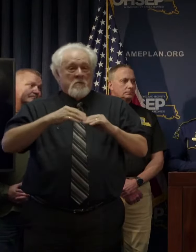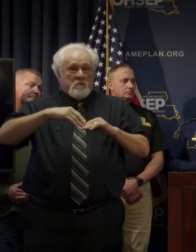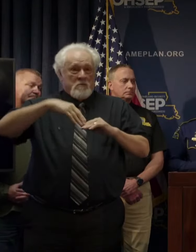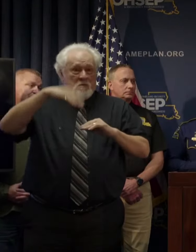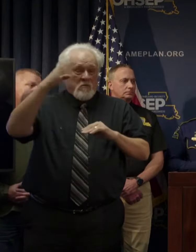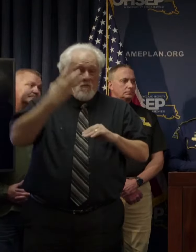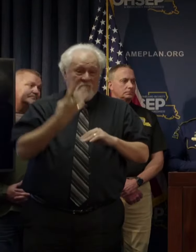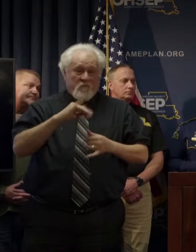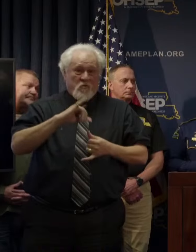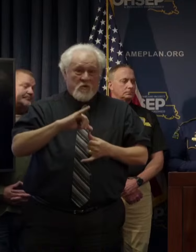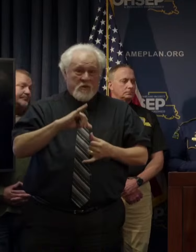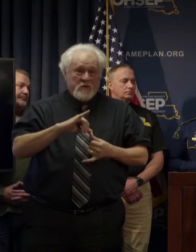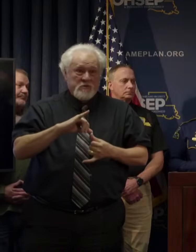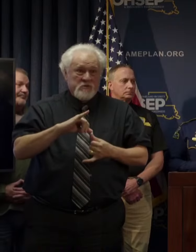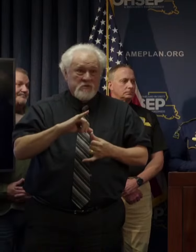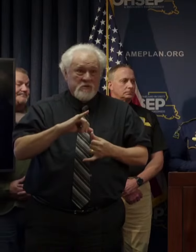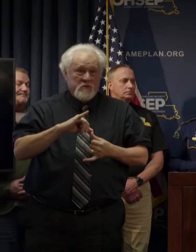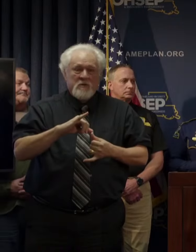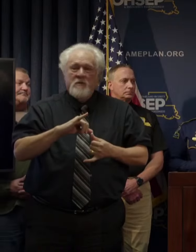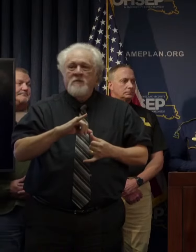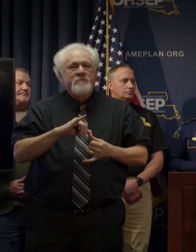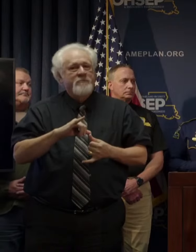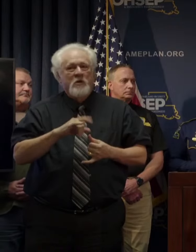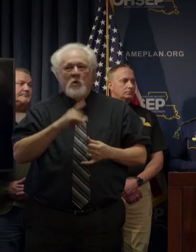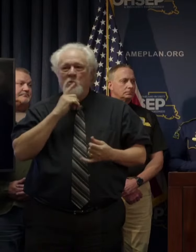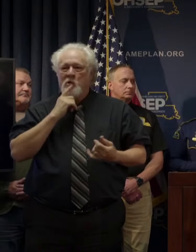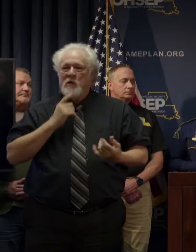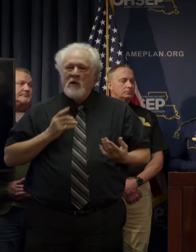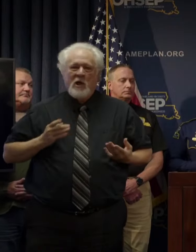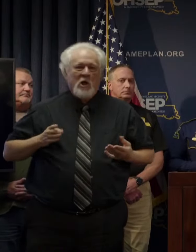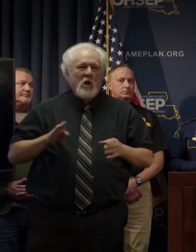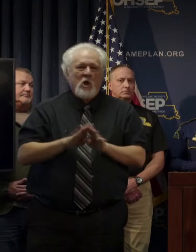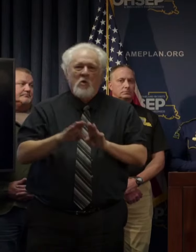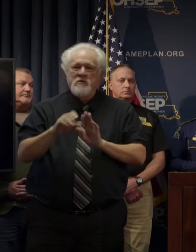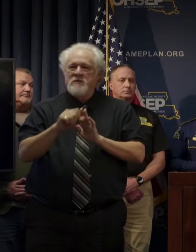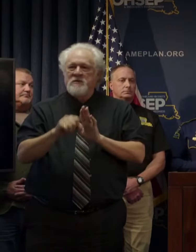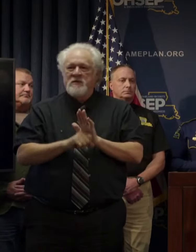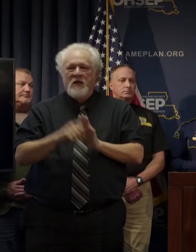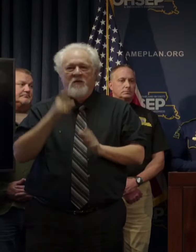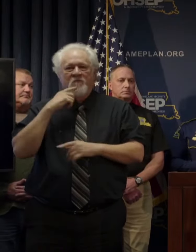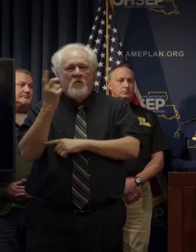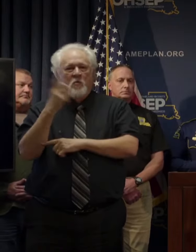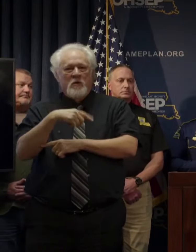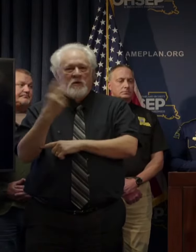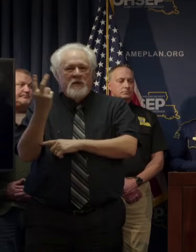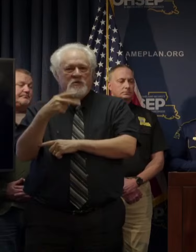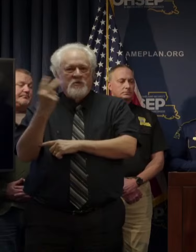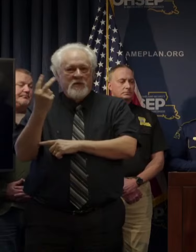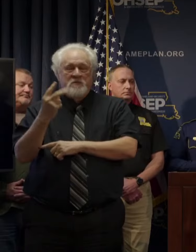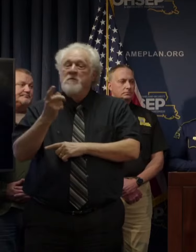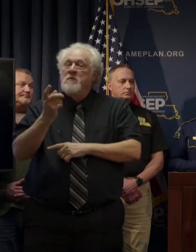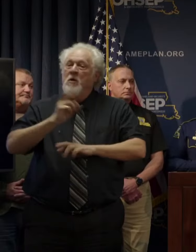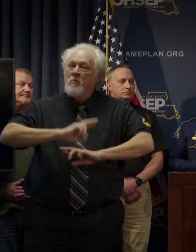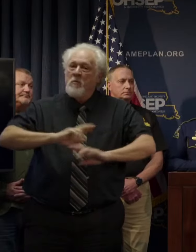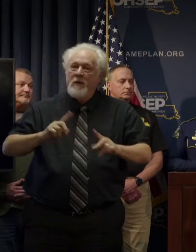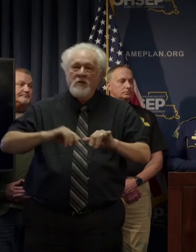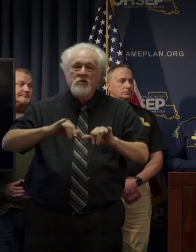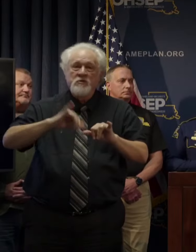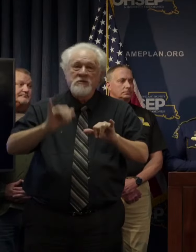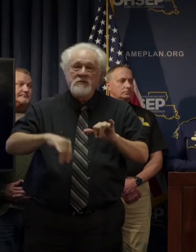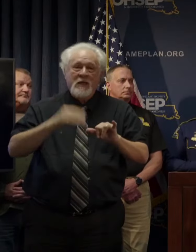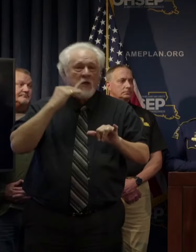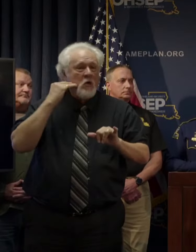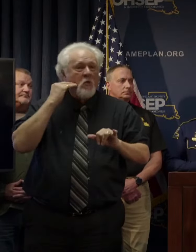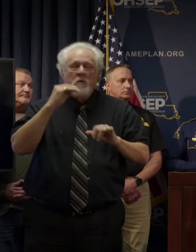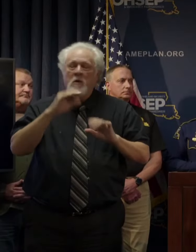4 inch critical threshold, that really shuts down the state, at least for a day or two. So be prepared to stay at home. Don't